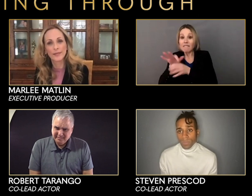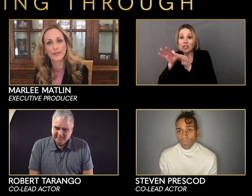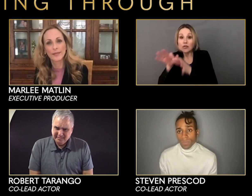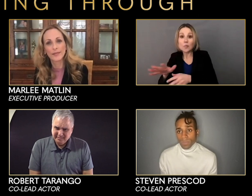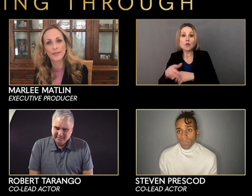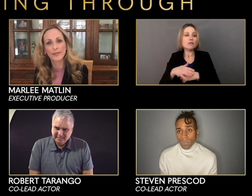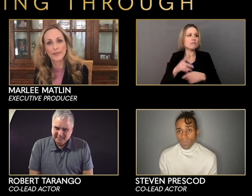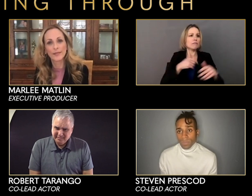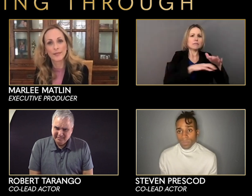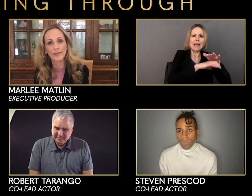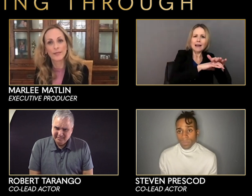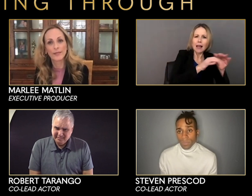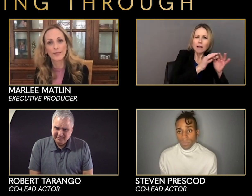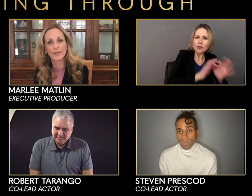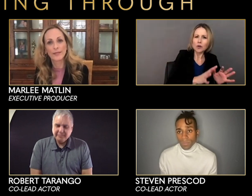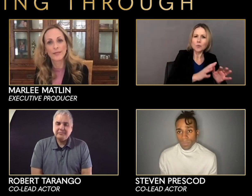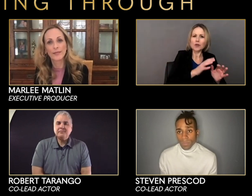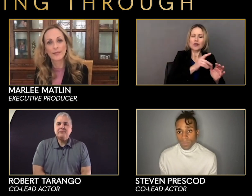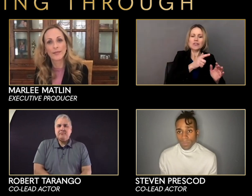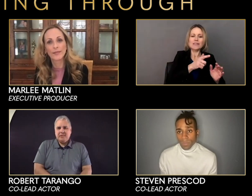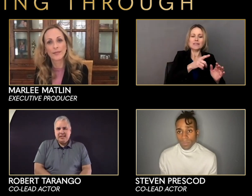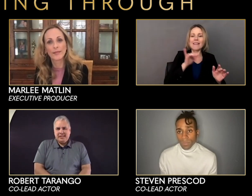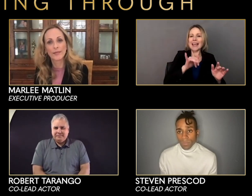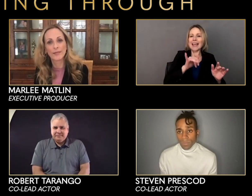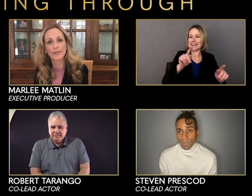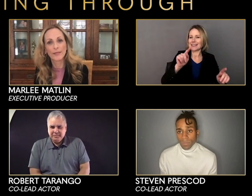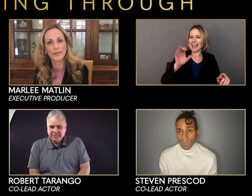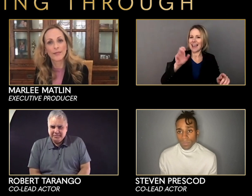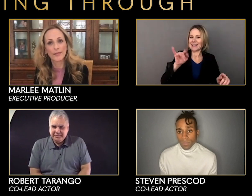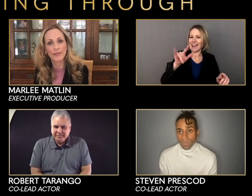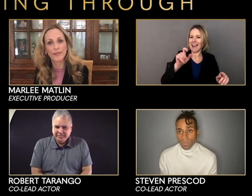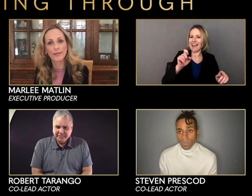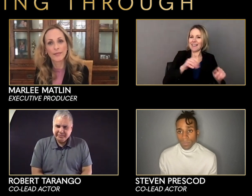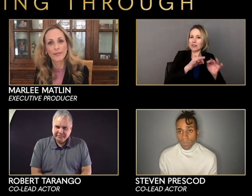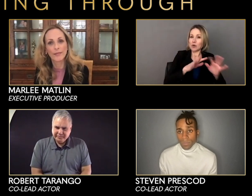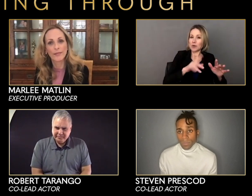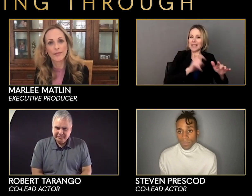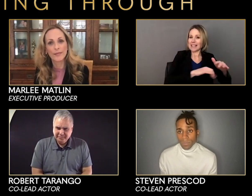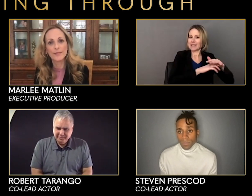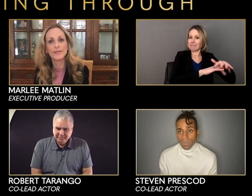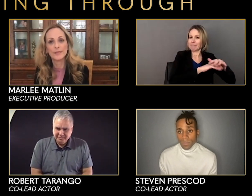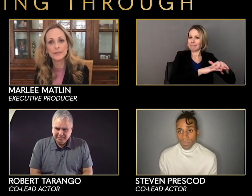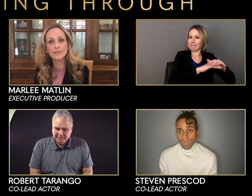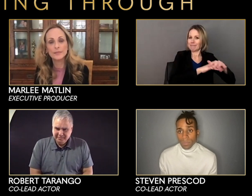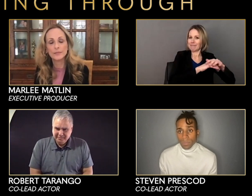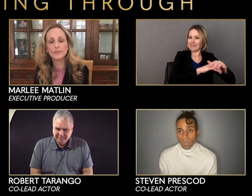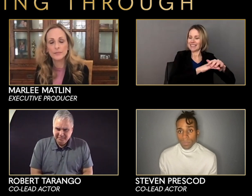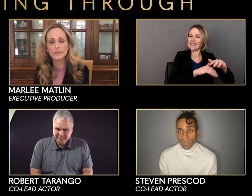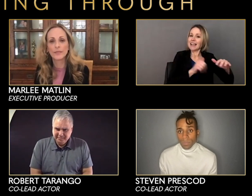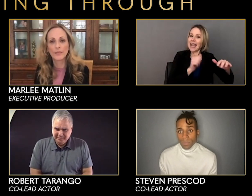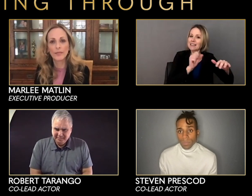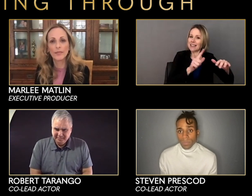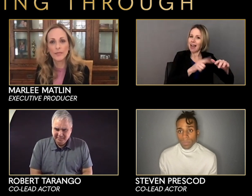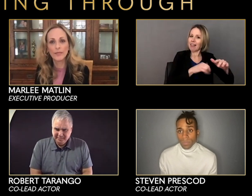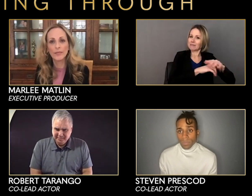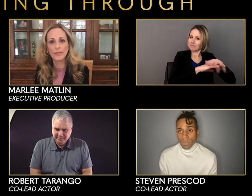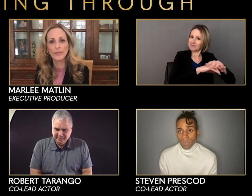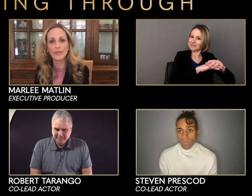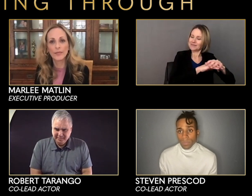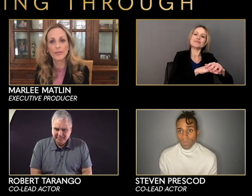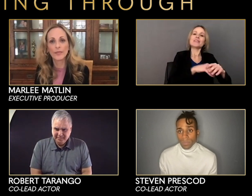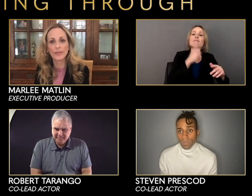tactile interpreters, which is ASL signed into the hand for some of the deafblind community. we'd have